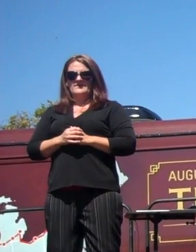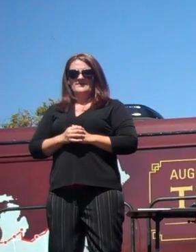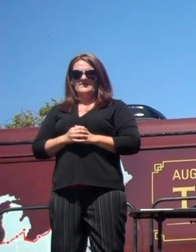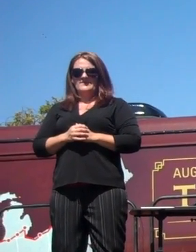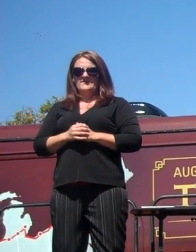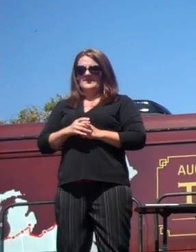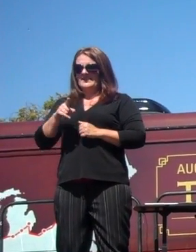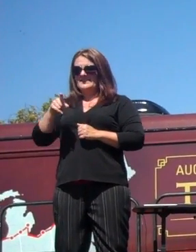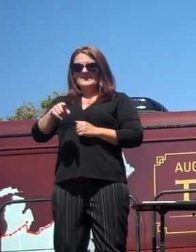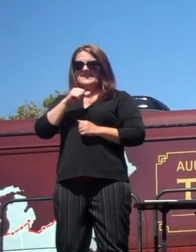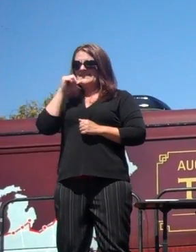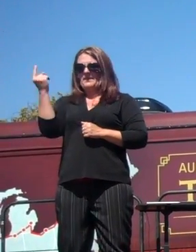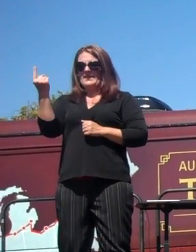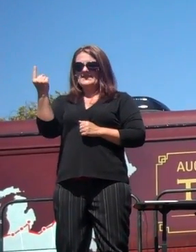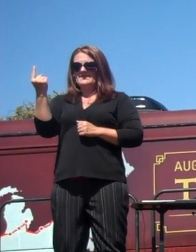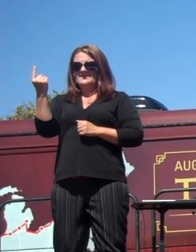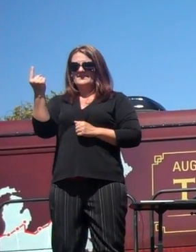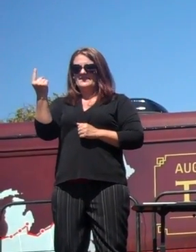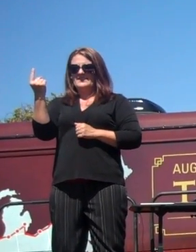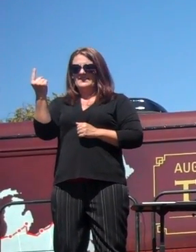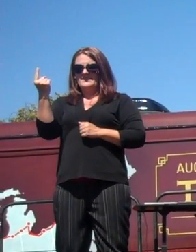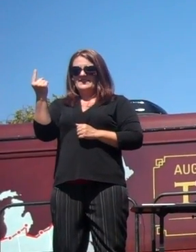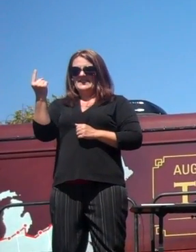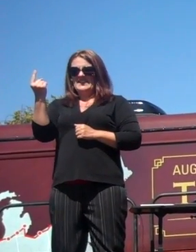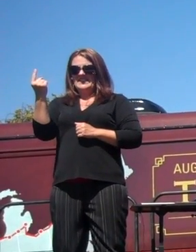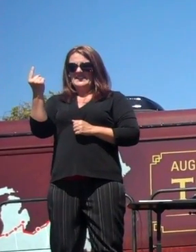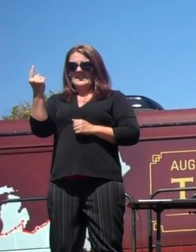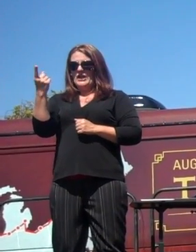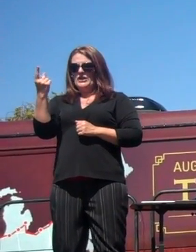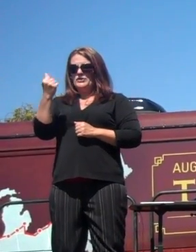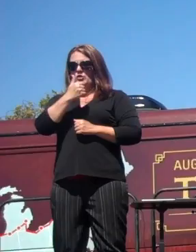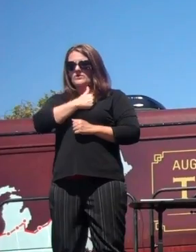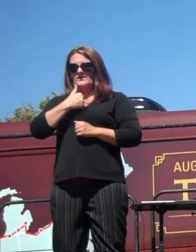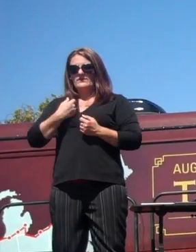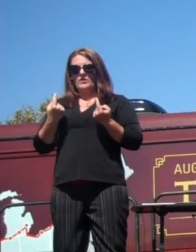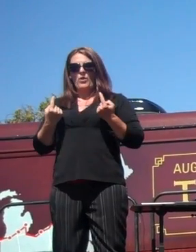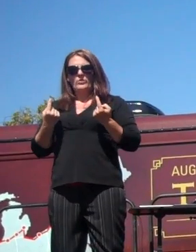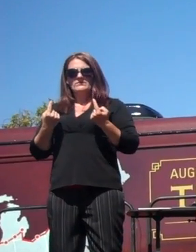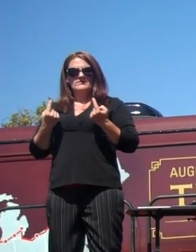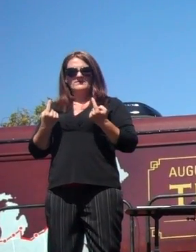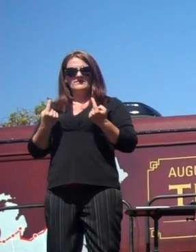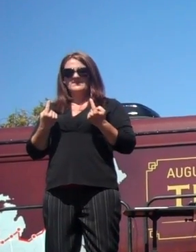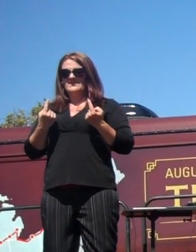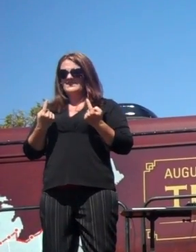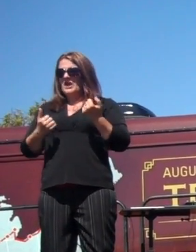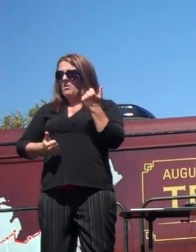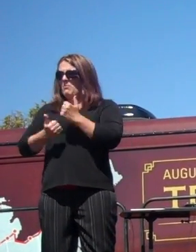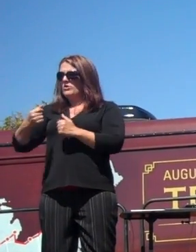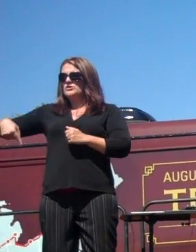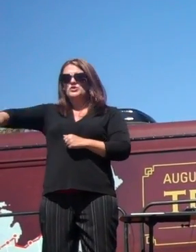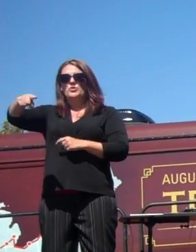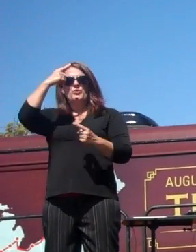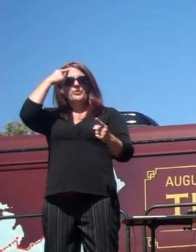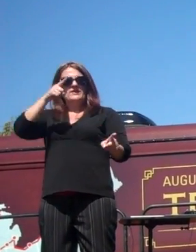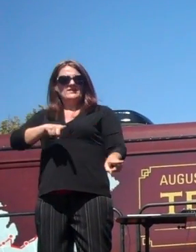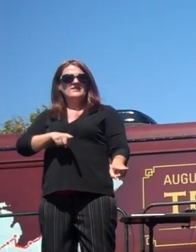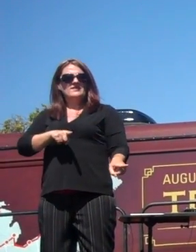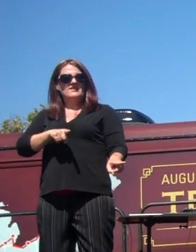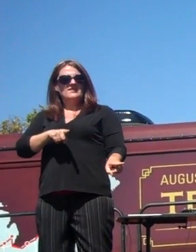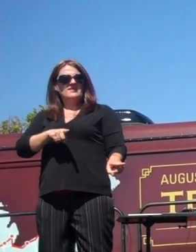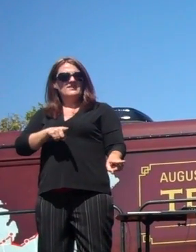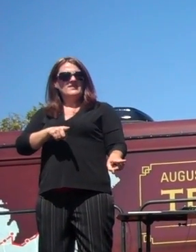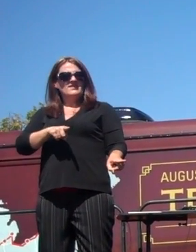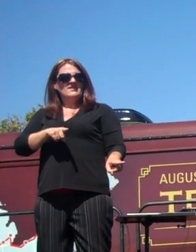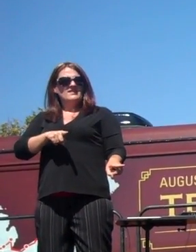This isn't something that we're gonna do by ourselves, though. And I think most of you will agree